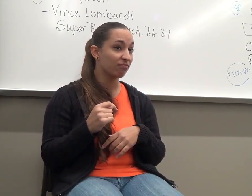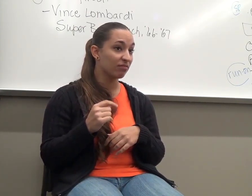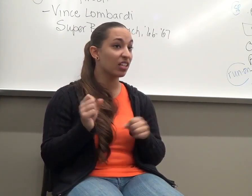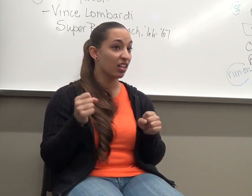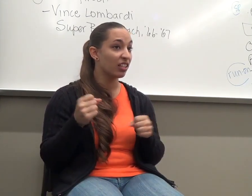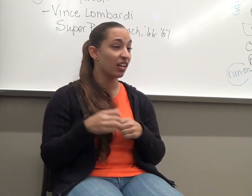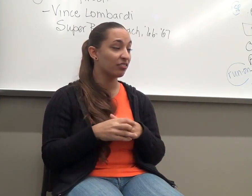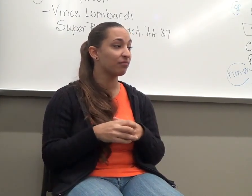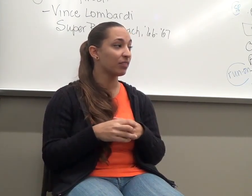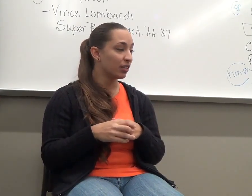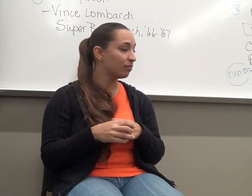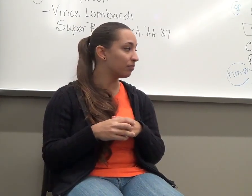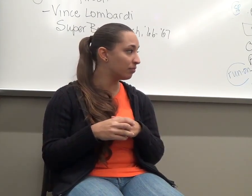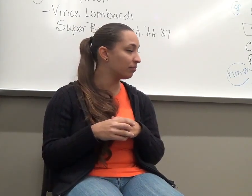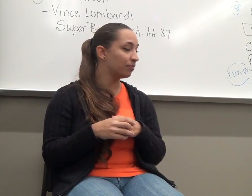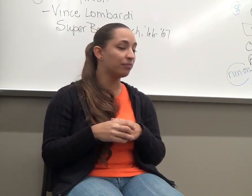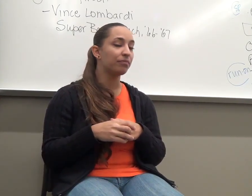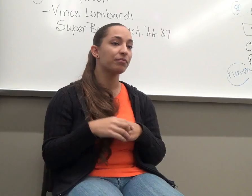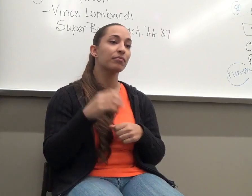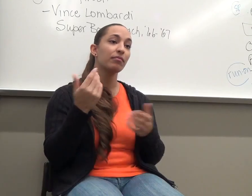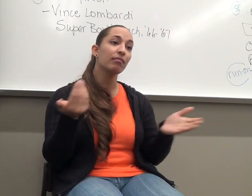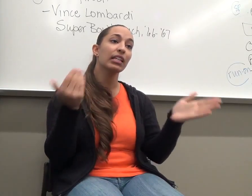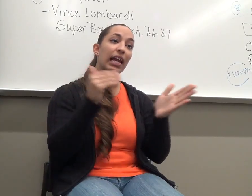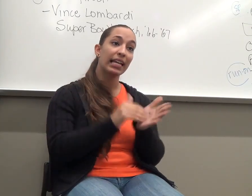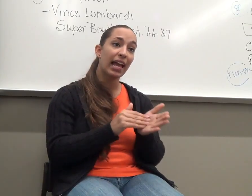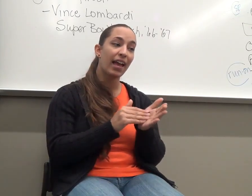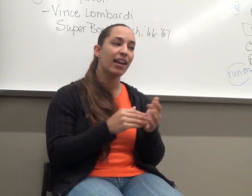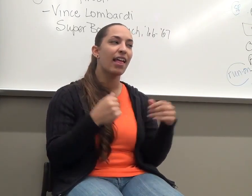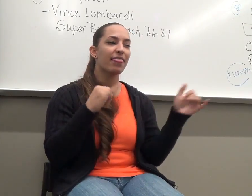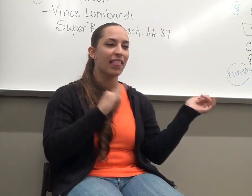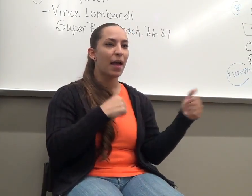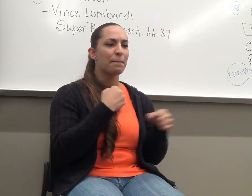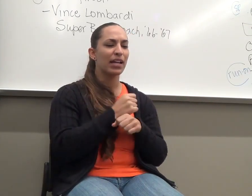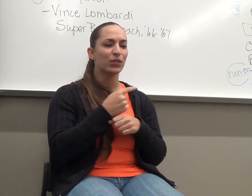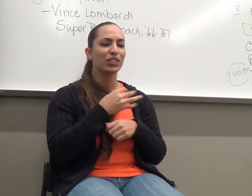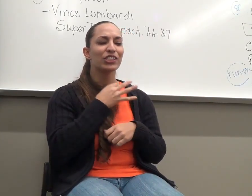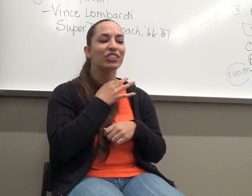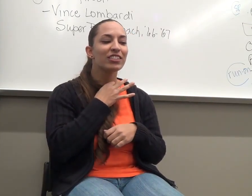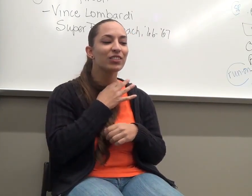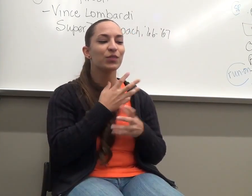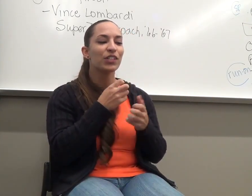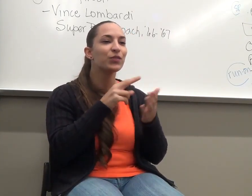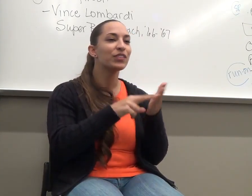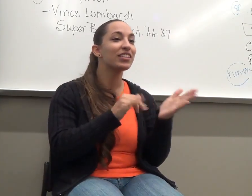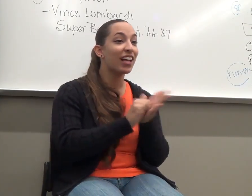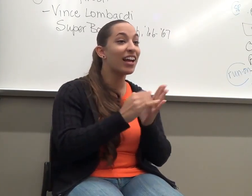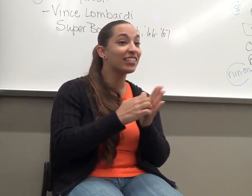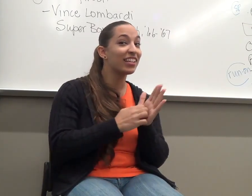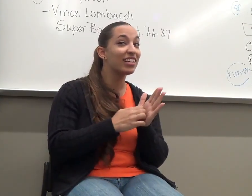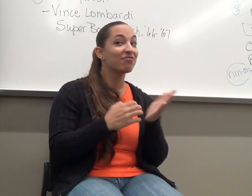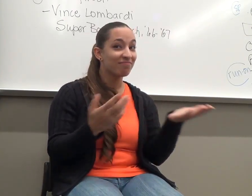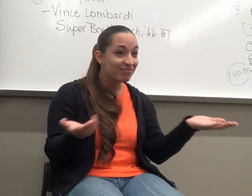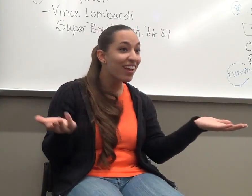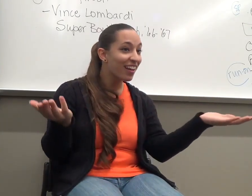school and then went home and did my homework, and then later in the afternoon we decided to go somewhere in the car. Start